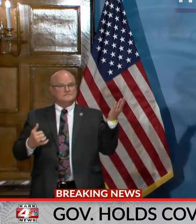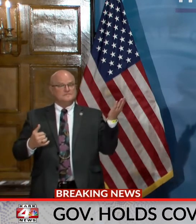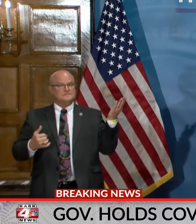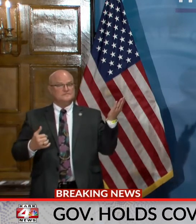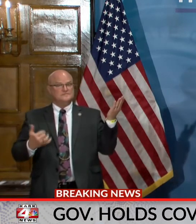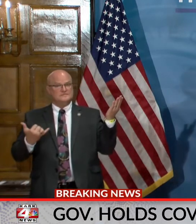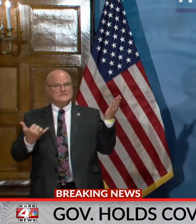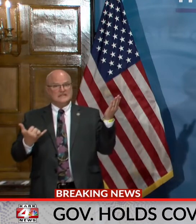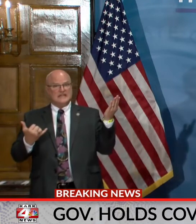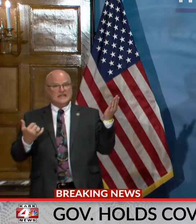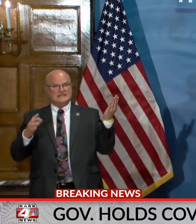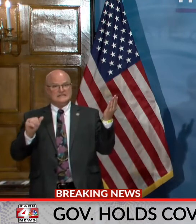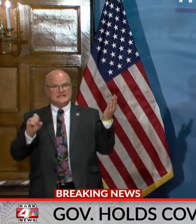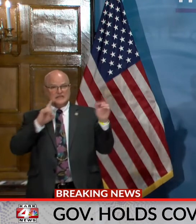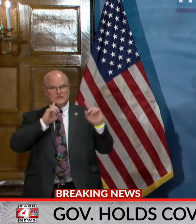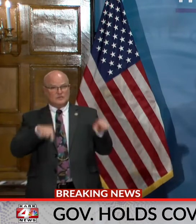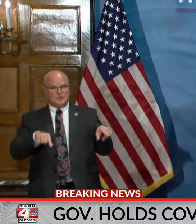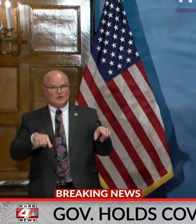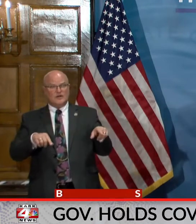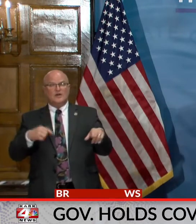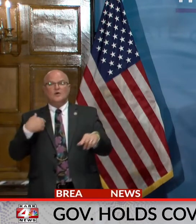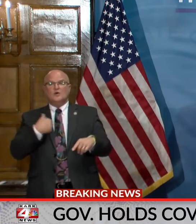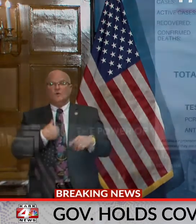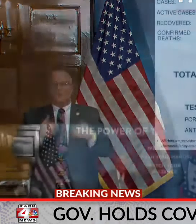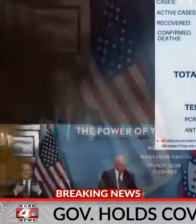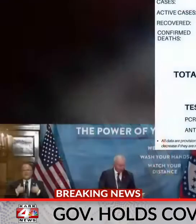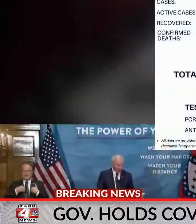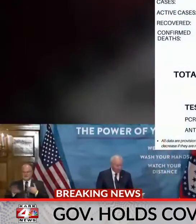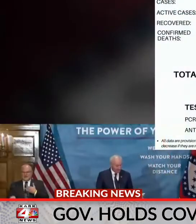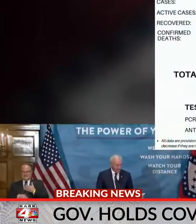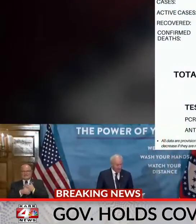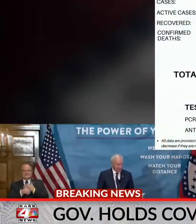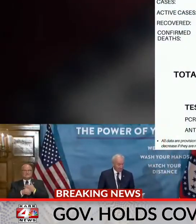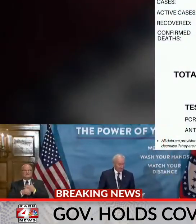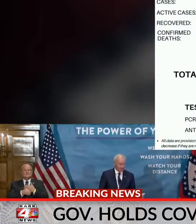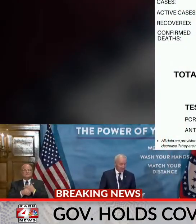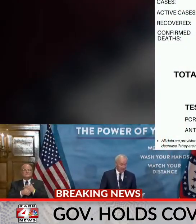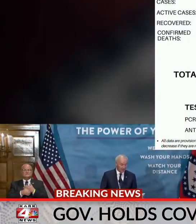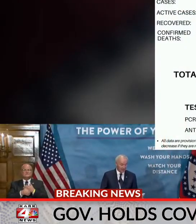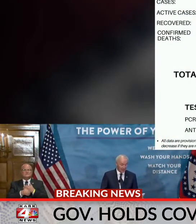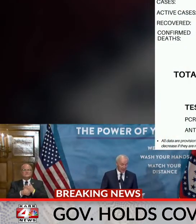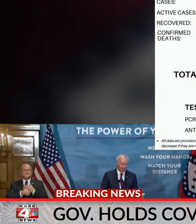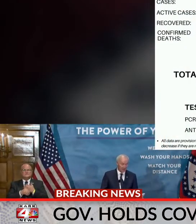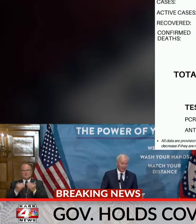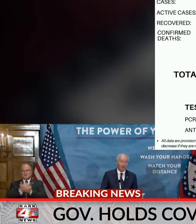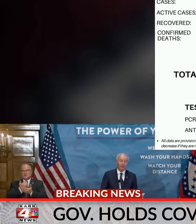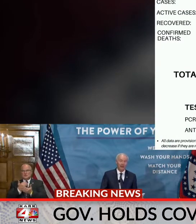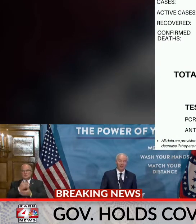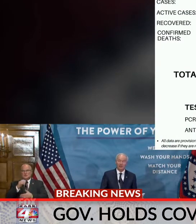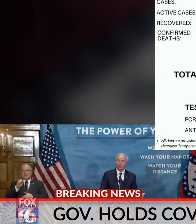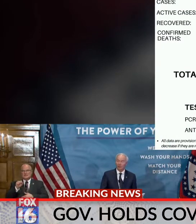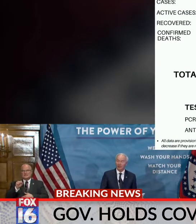from today's case report, that we have an additional new cases